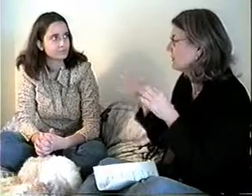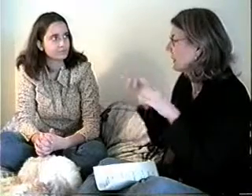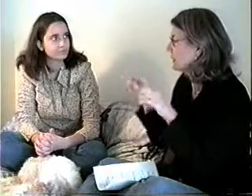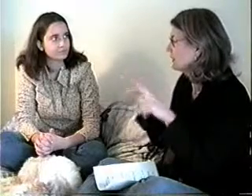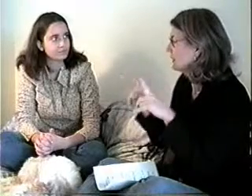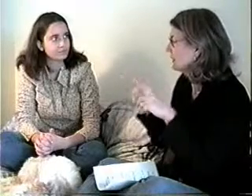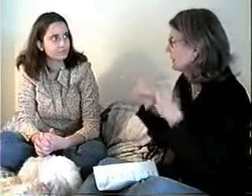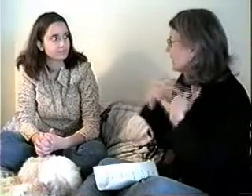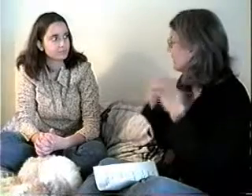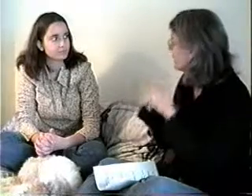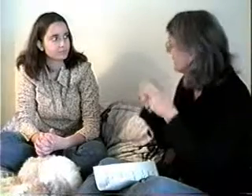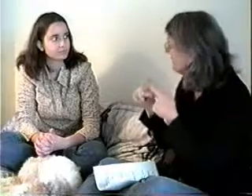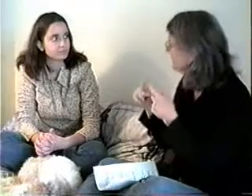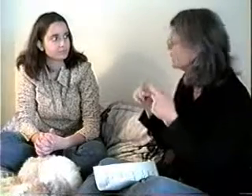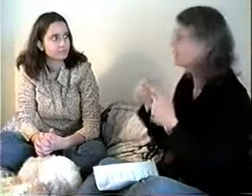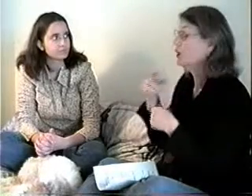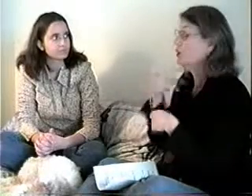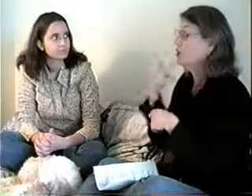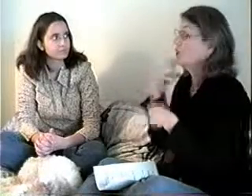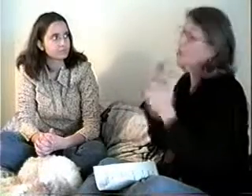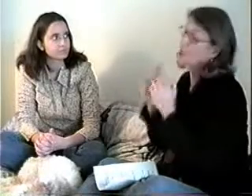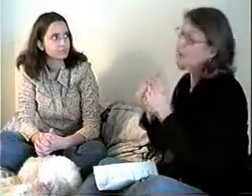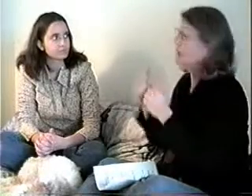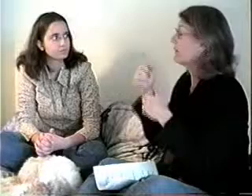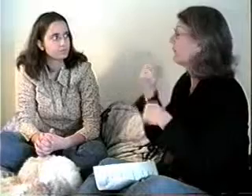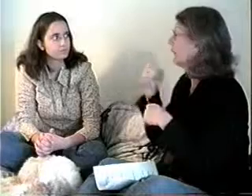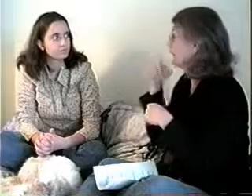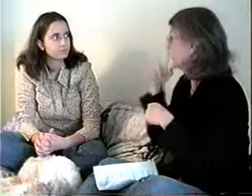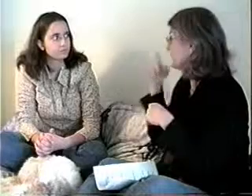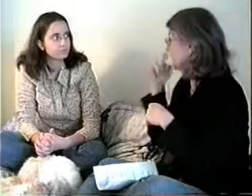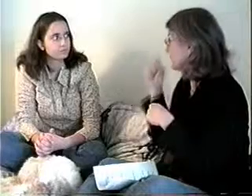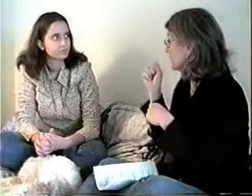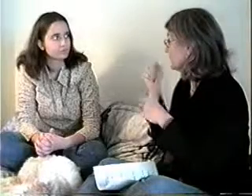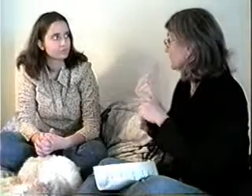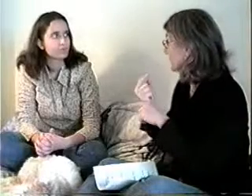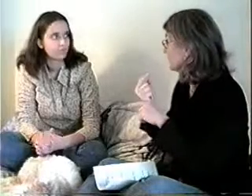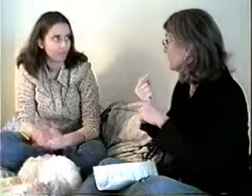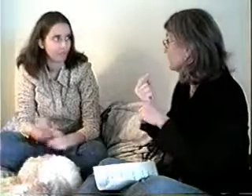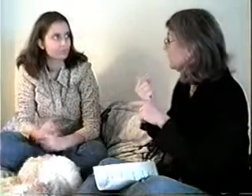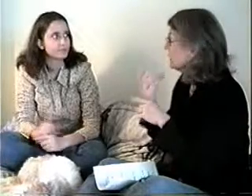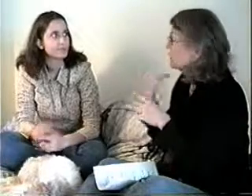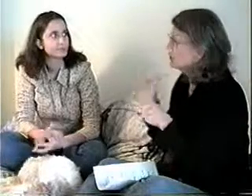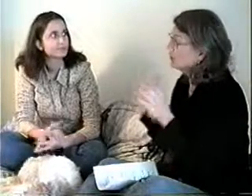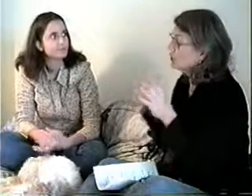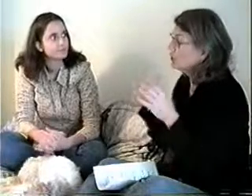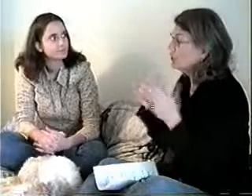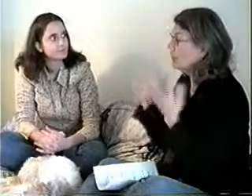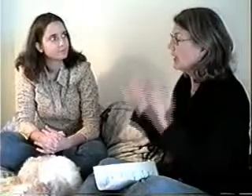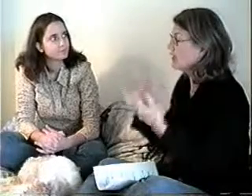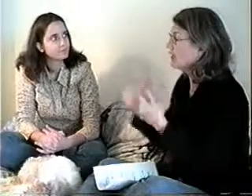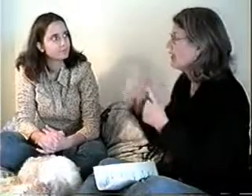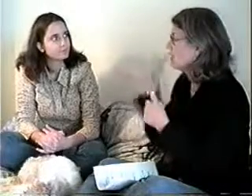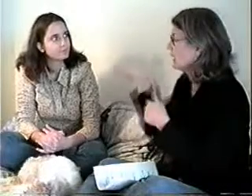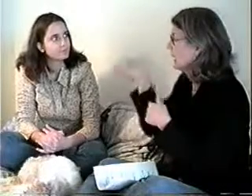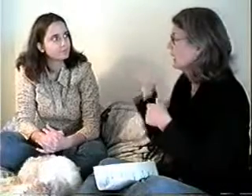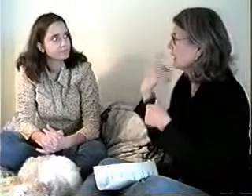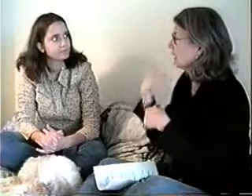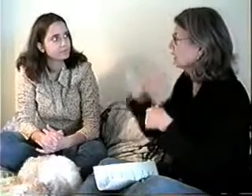of your opportunities to have friends were with hearing kids, right? Right. So could you kind of go take us